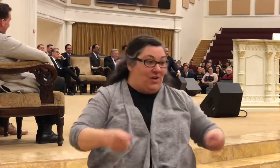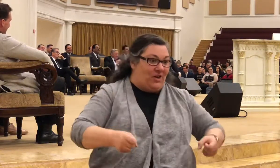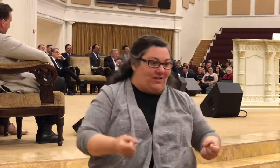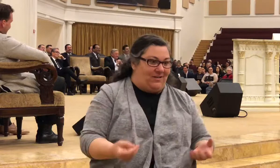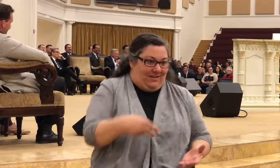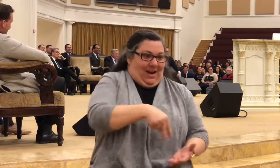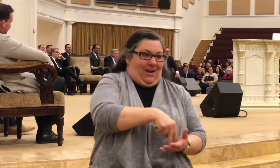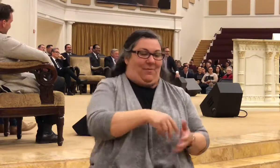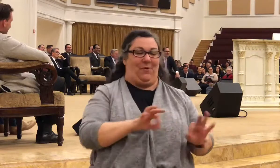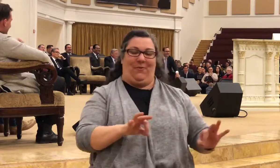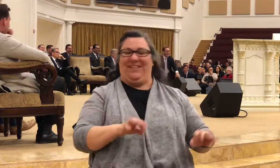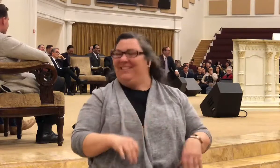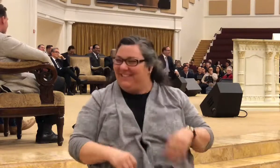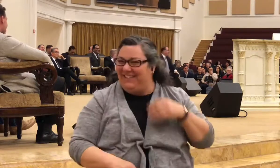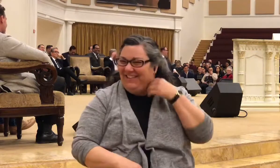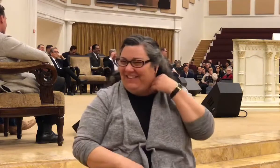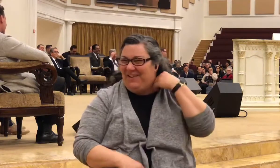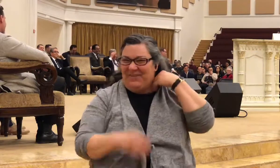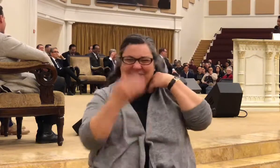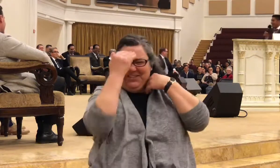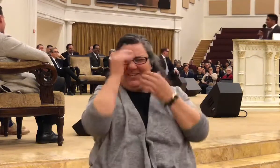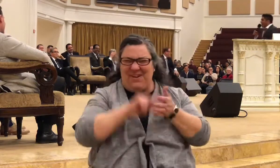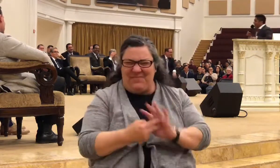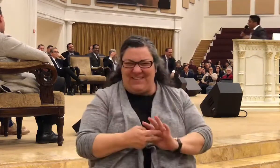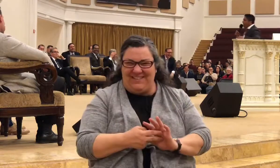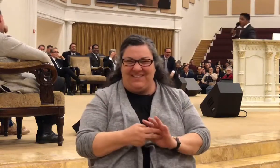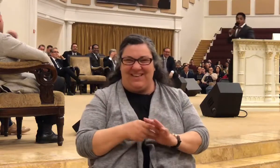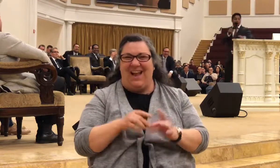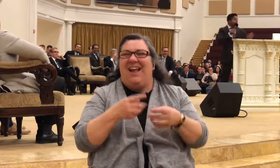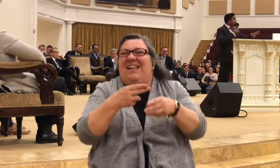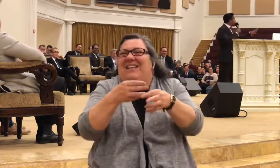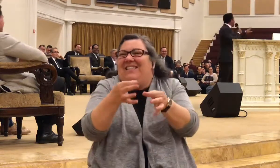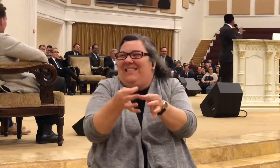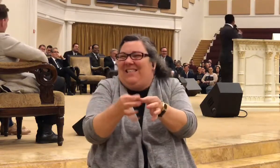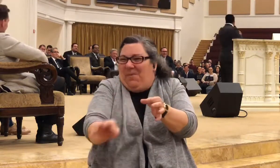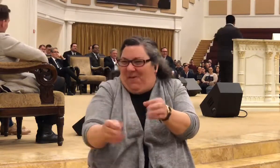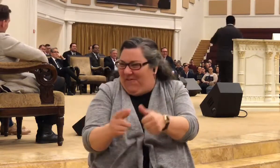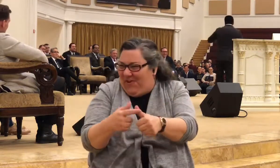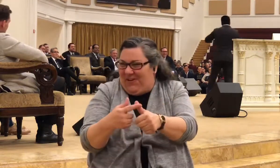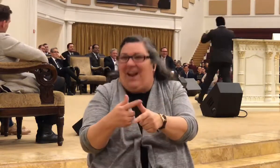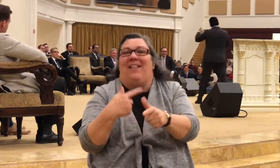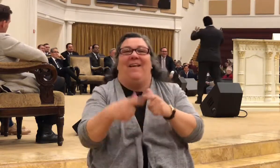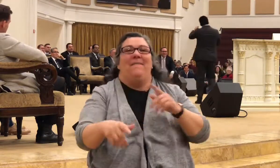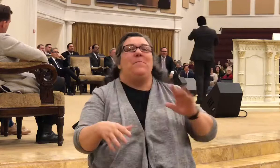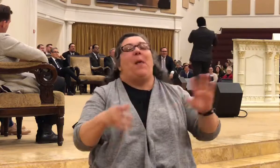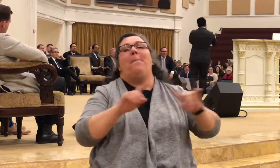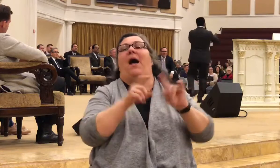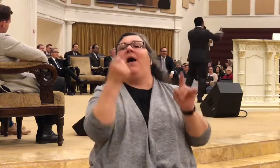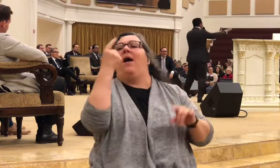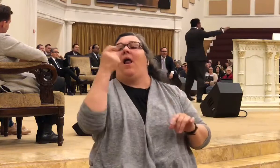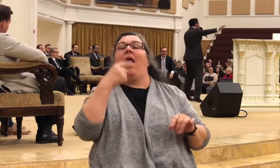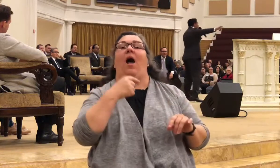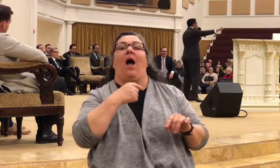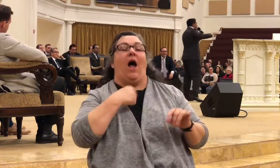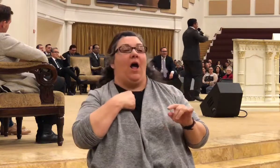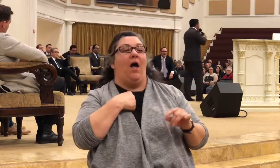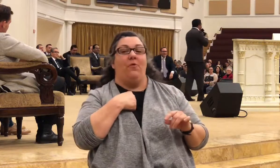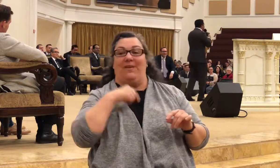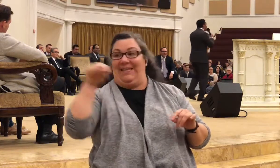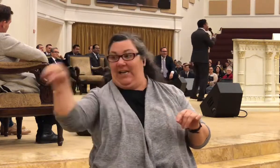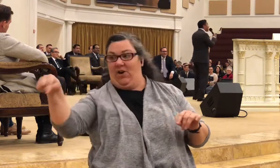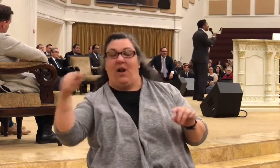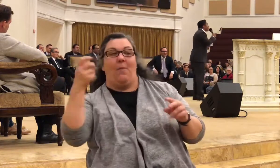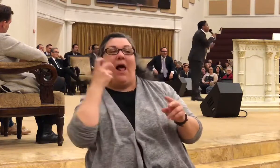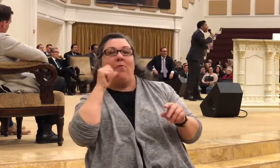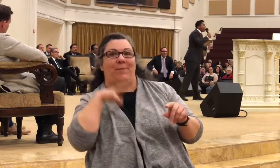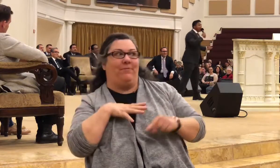somebody? All right, you know what I'm talking about. And so I was on the other side. You realize that I was on the other side of the blind lady. And so